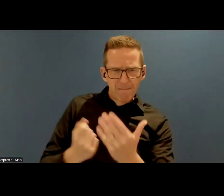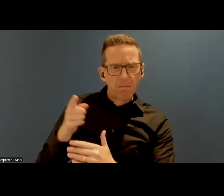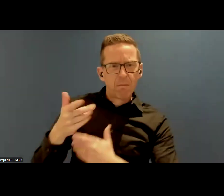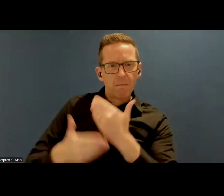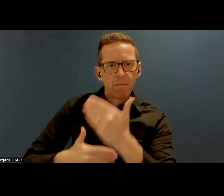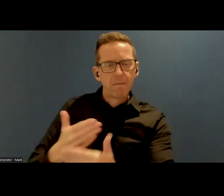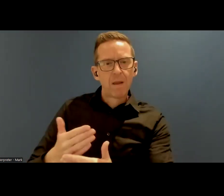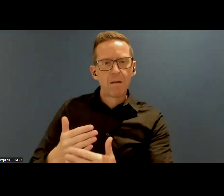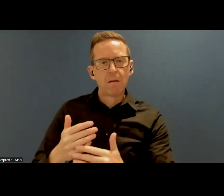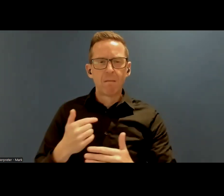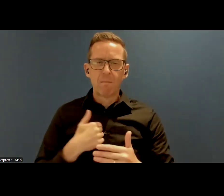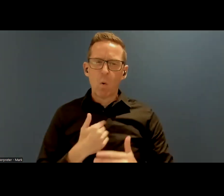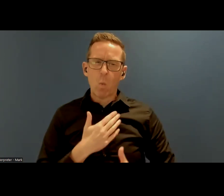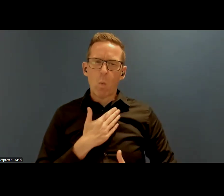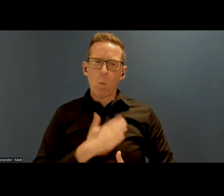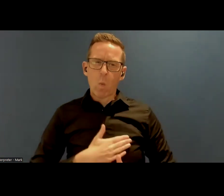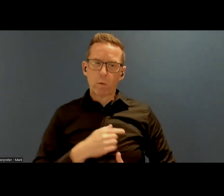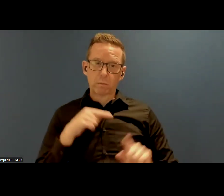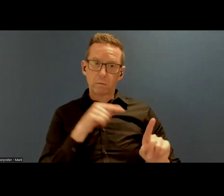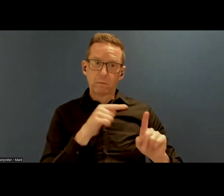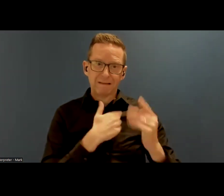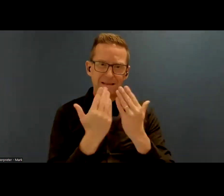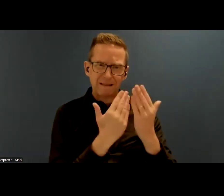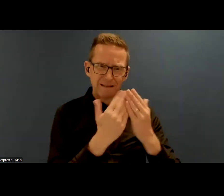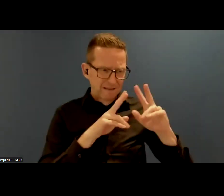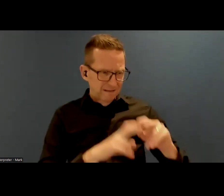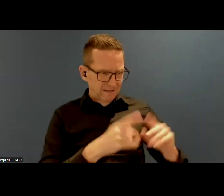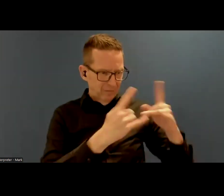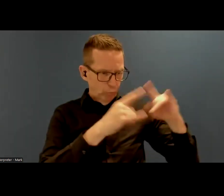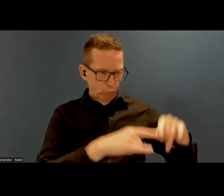deinstitutionalization. Because if we cannot prepare